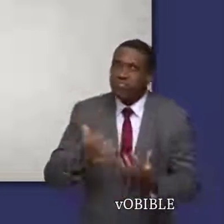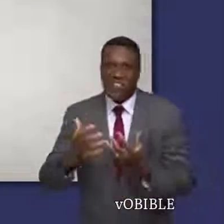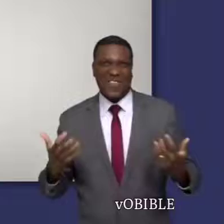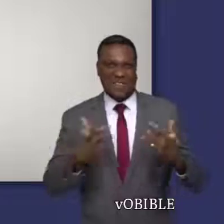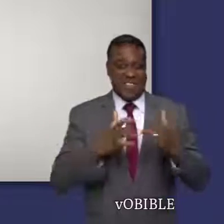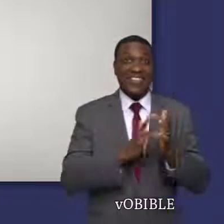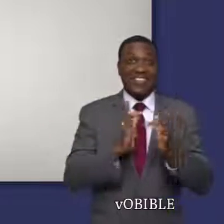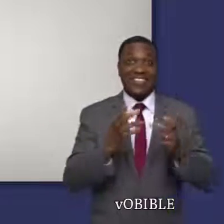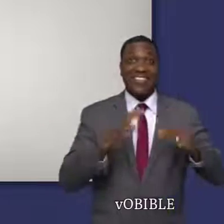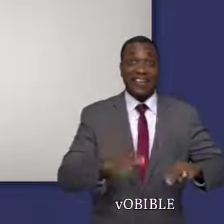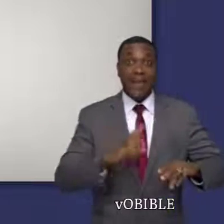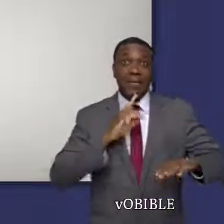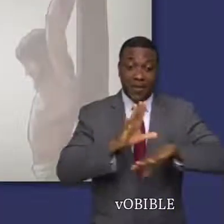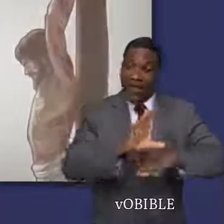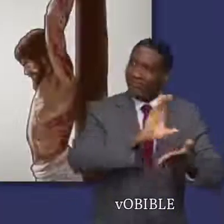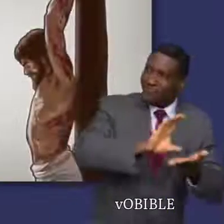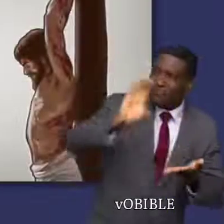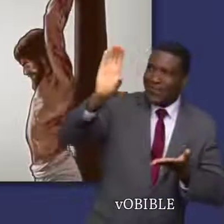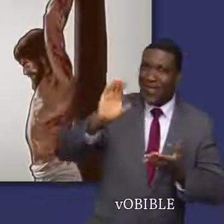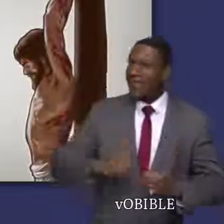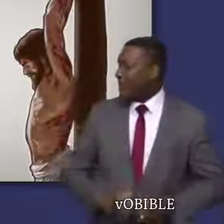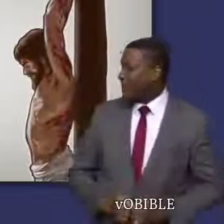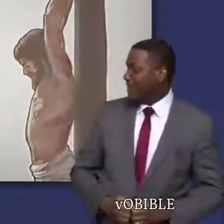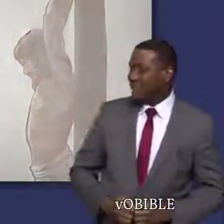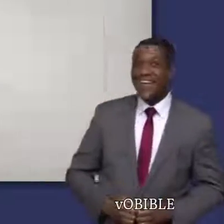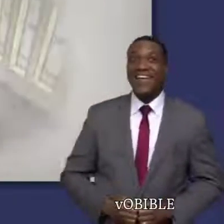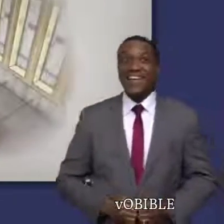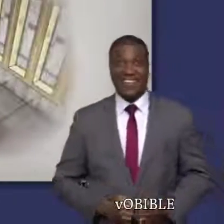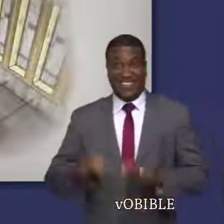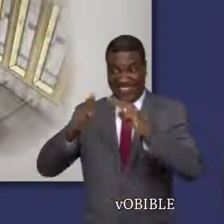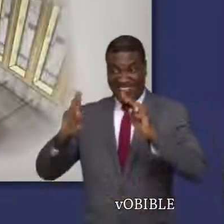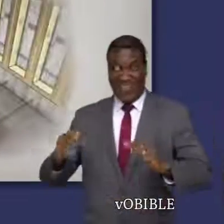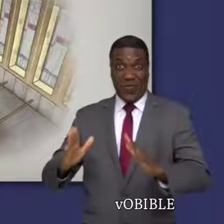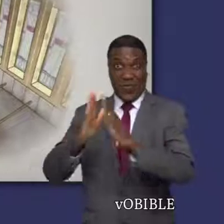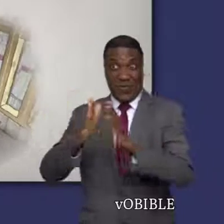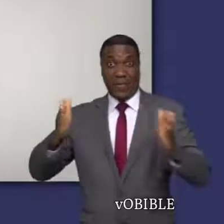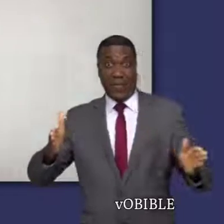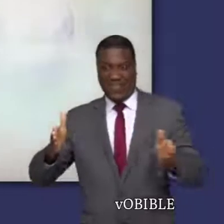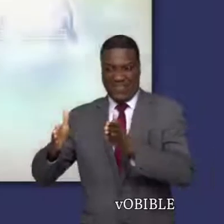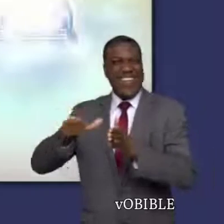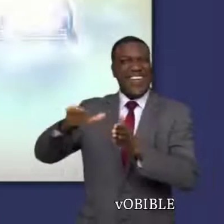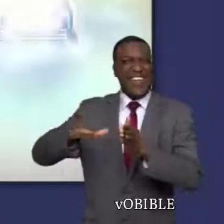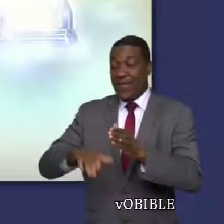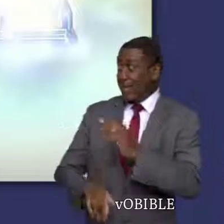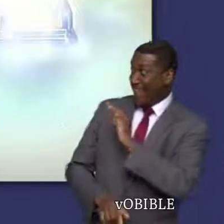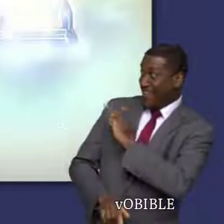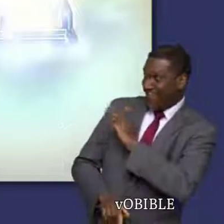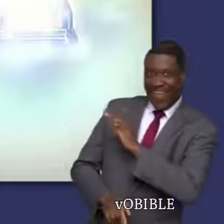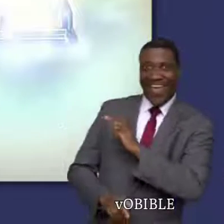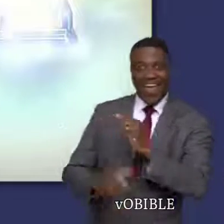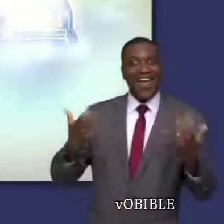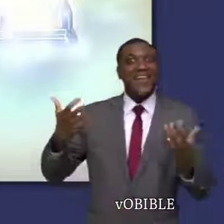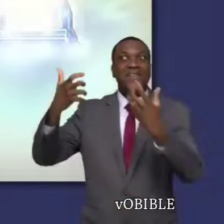of the animal sacrifices foreshadows the blood of Jesus. The most holy of the tabernacle represents heaven